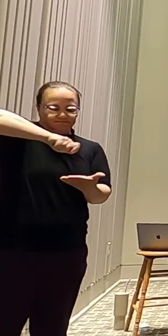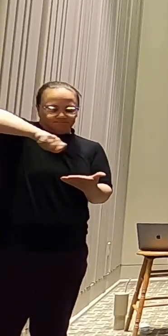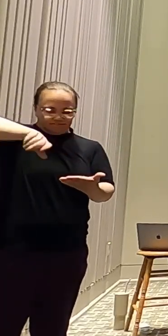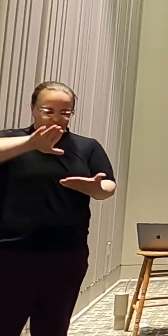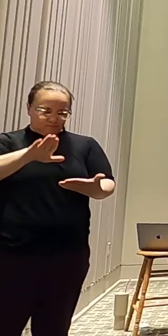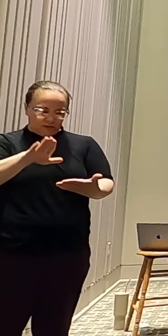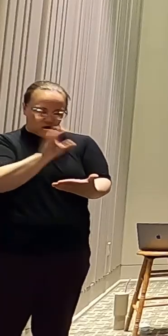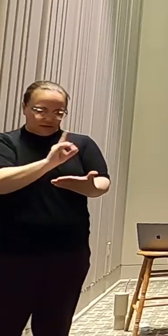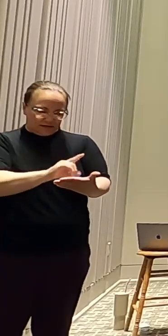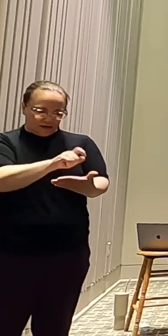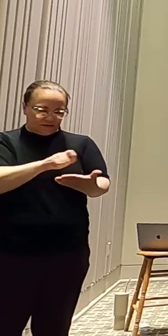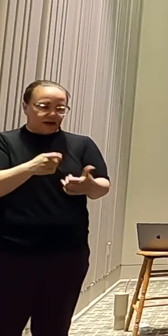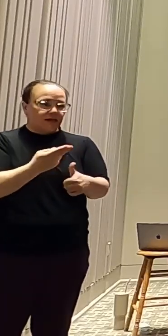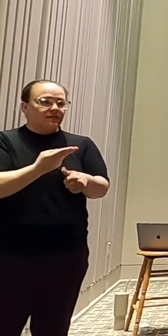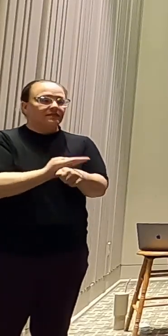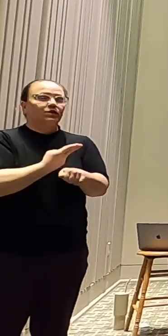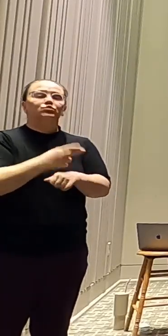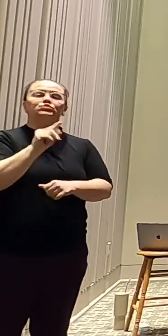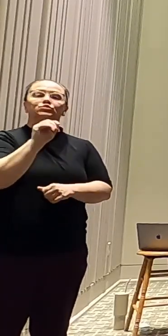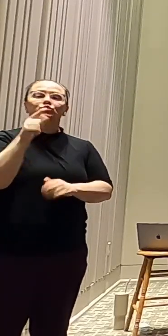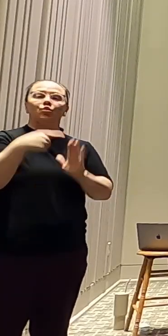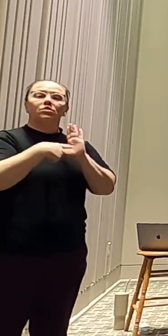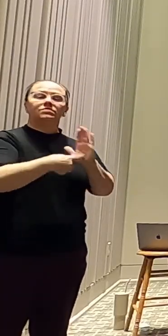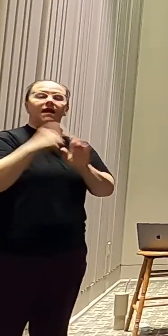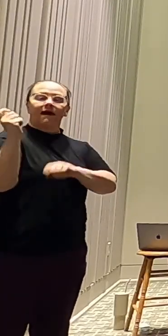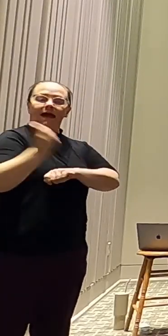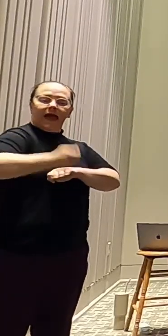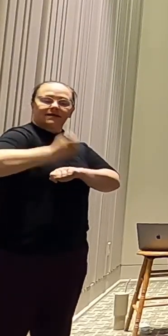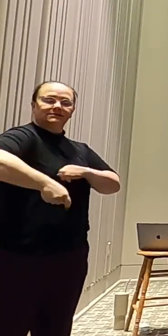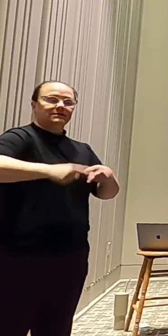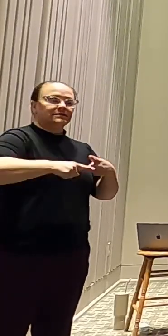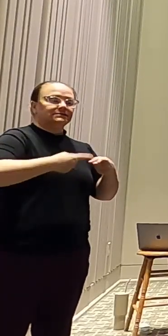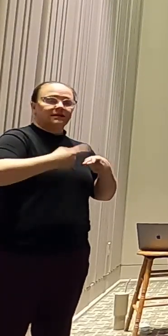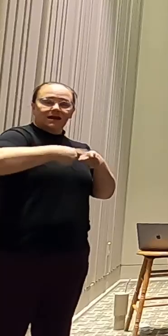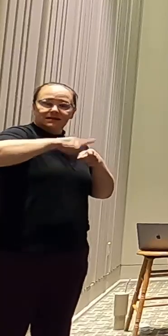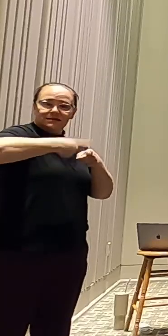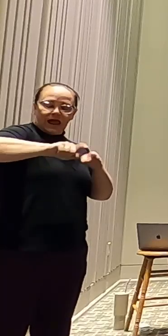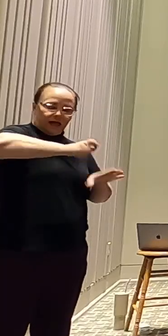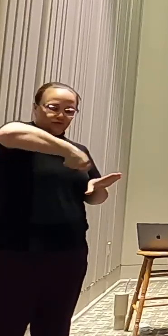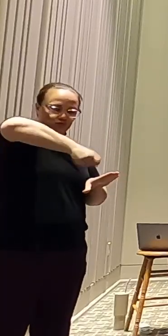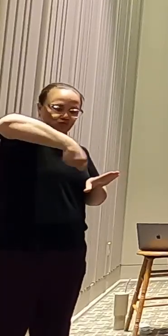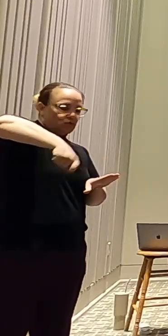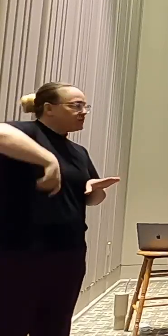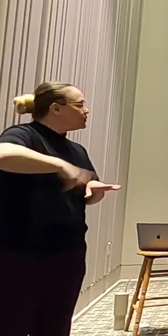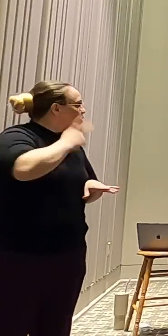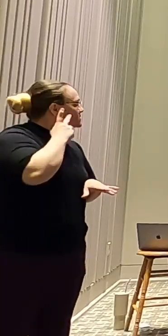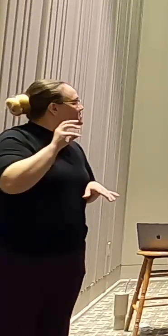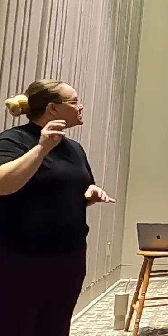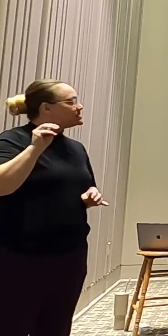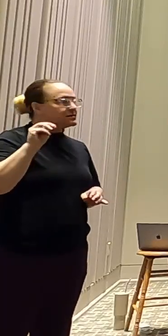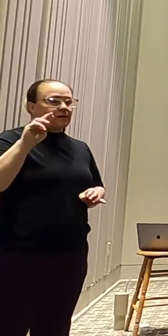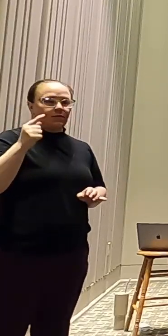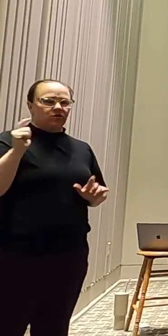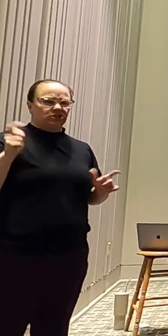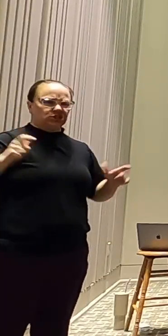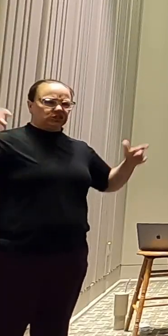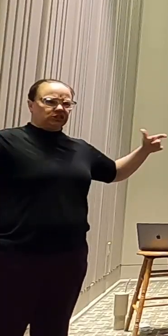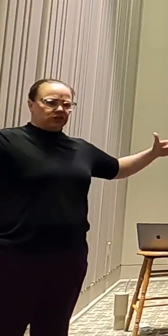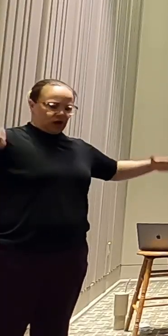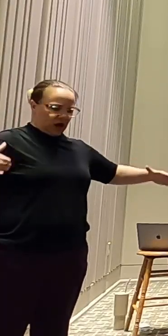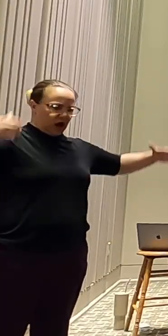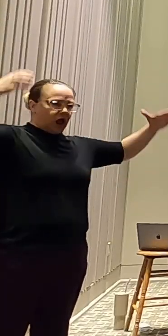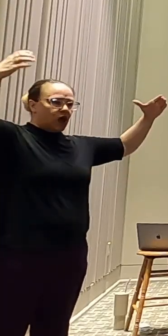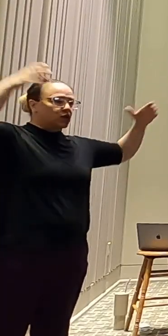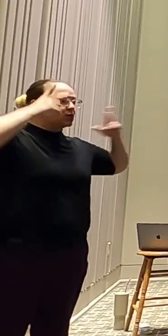axes, knives, to carve the basic shape. So on the left, you can see here Mungo Martin working on a very large totem pole. So you can